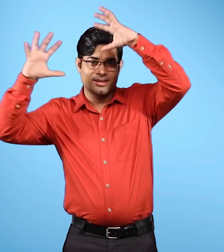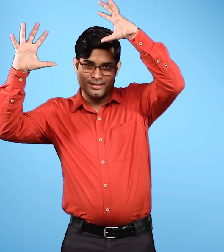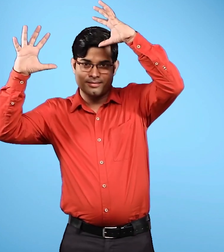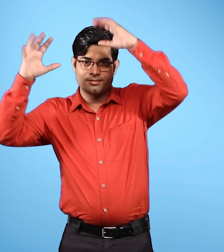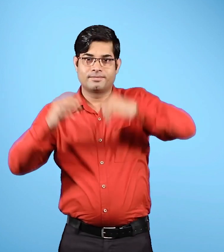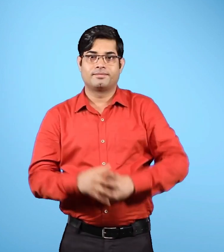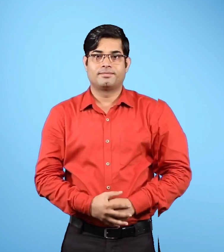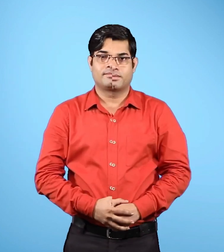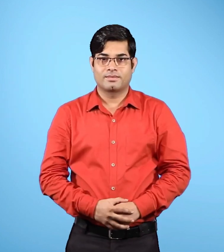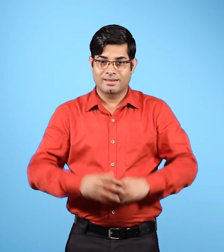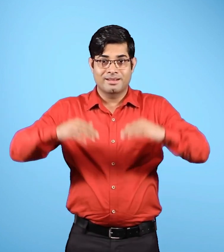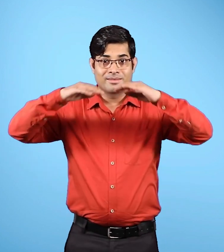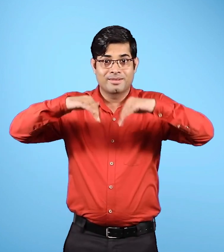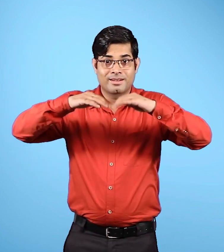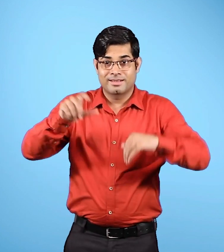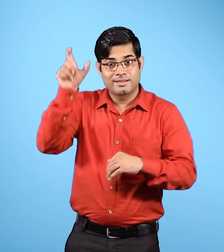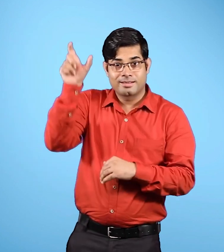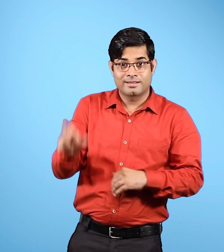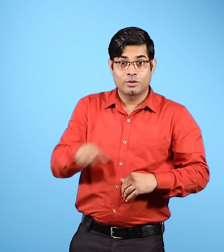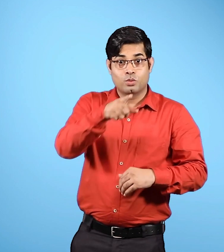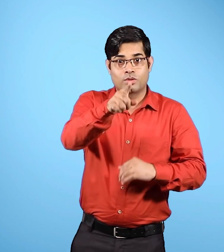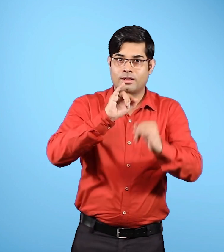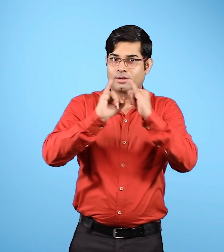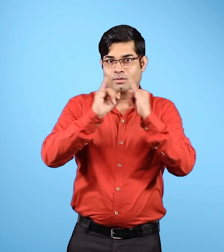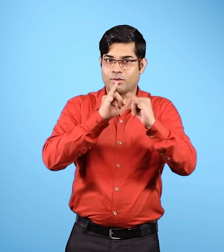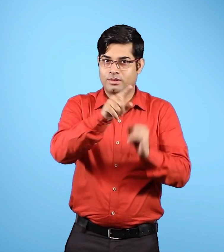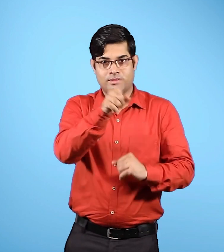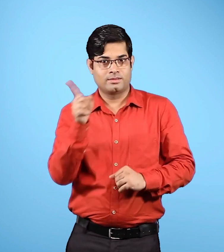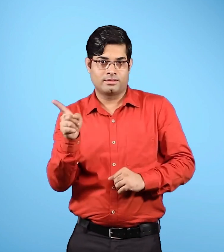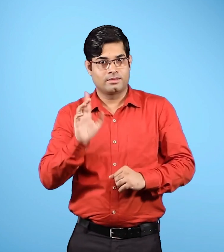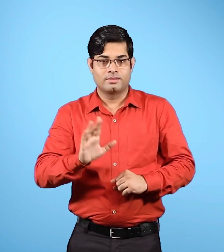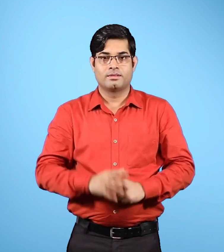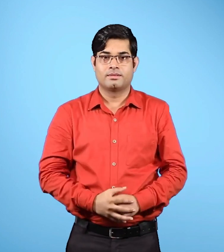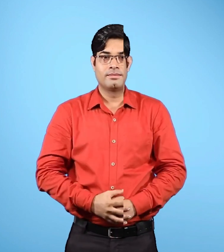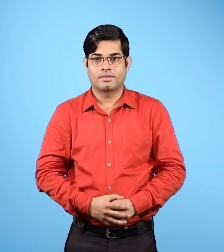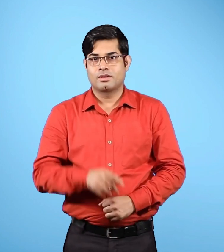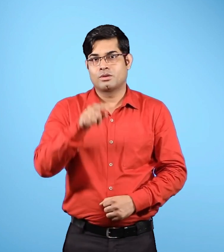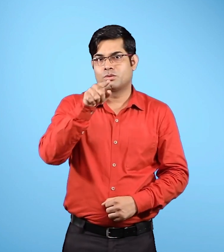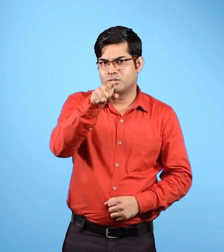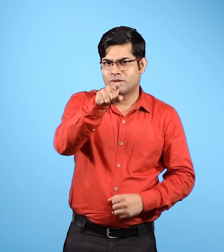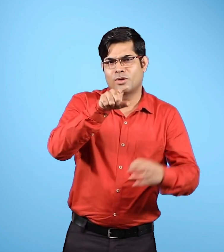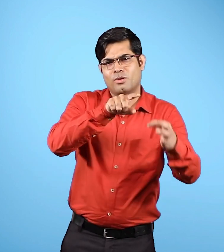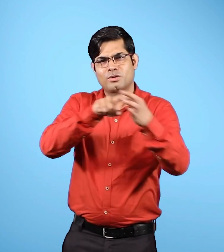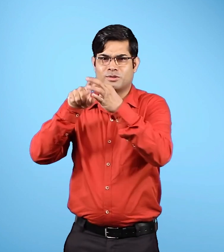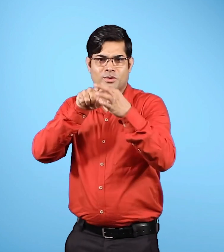Imagine you have to interview an archaeologist. Prepare a list of